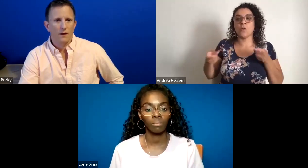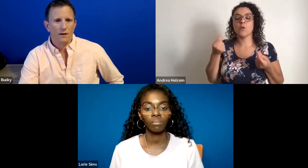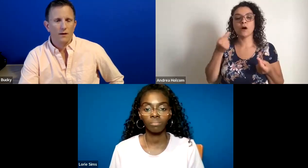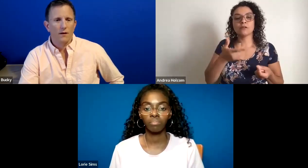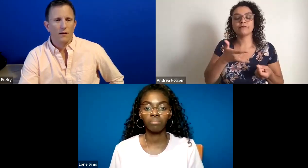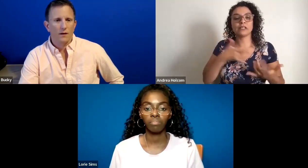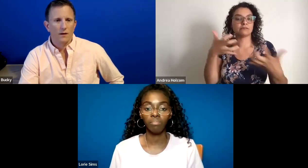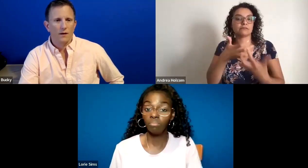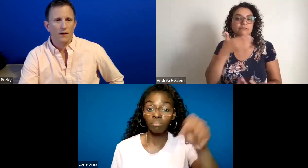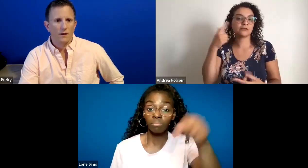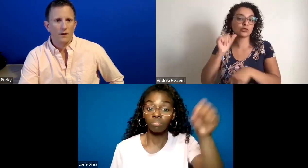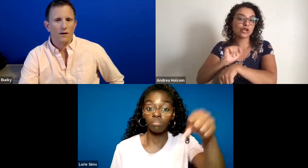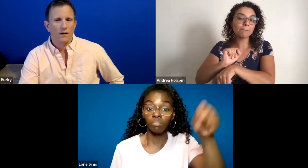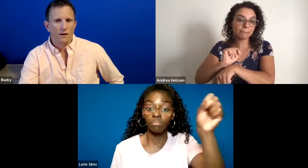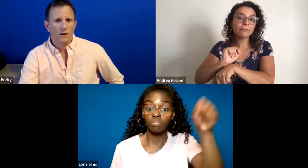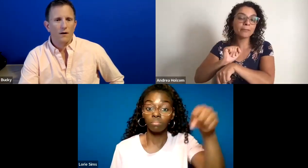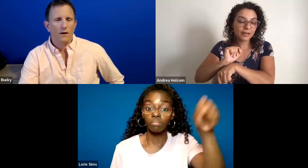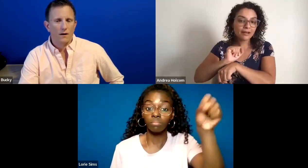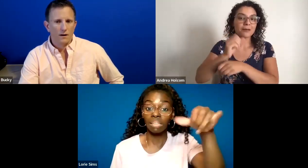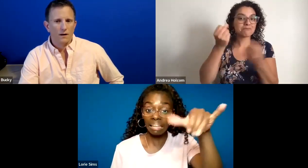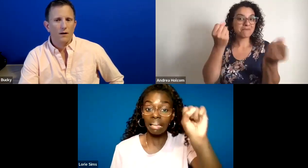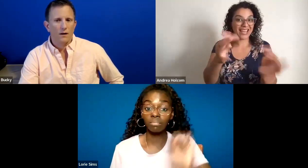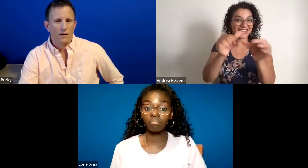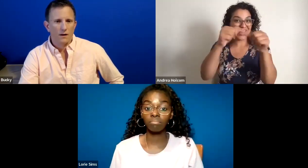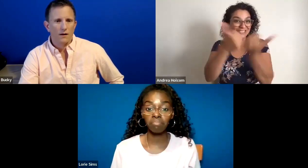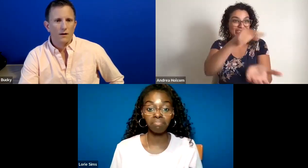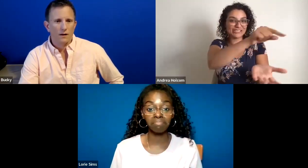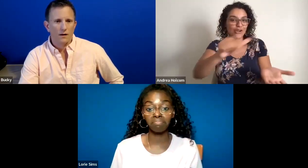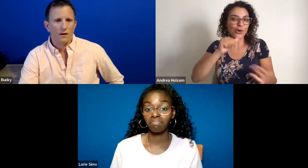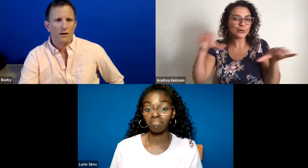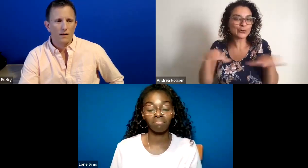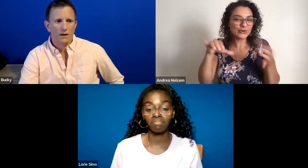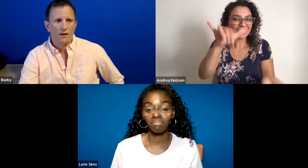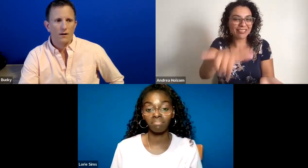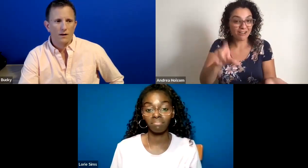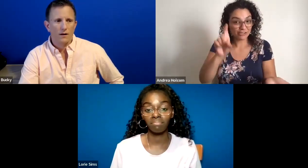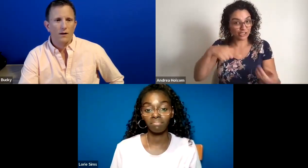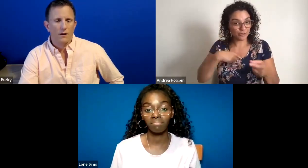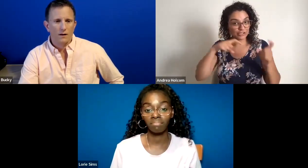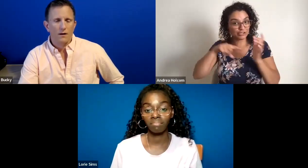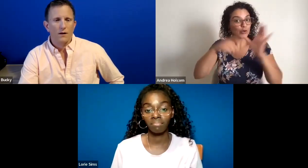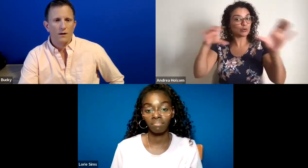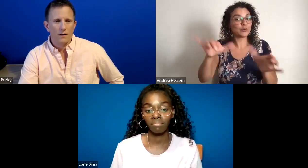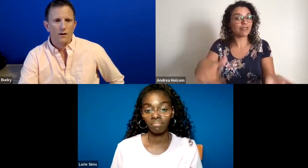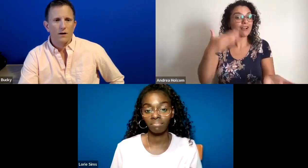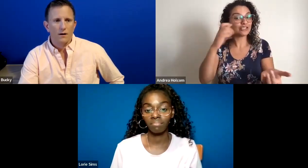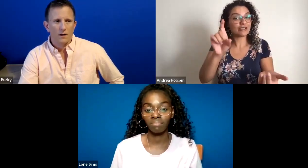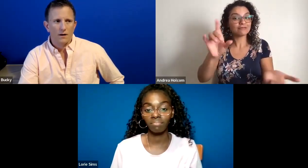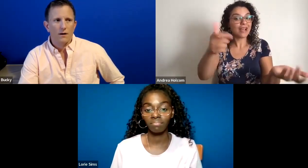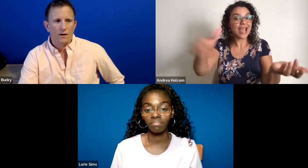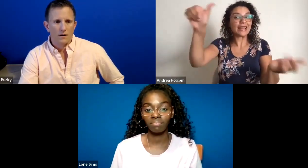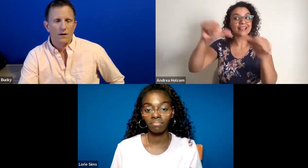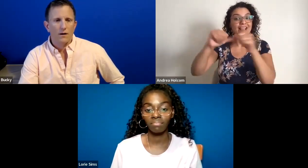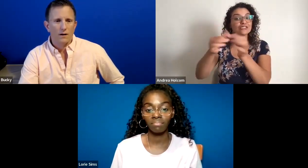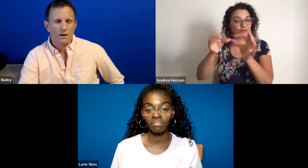Would that be a good suggestion so that interpreters feel that they could then decide what to do and what jobs to accept? So